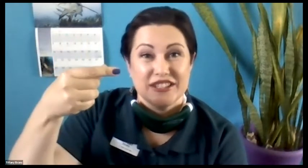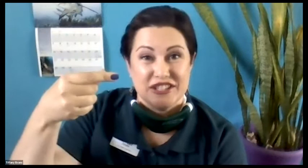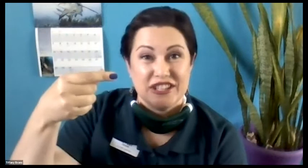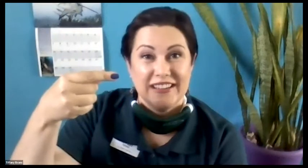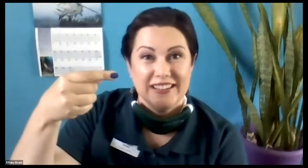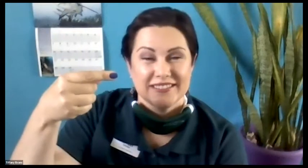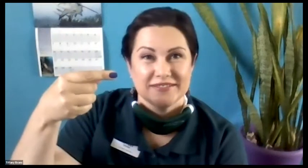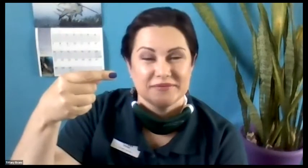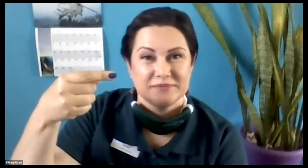G,